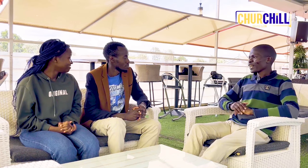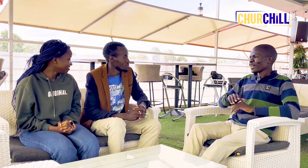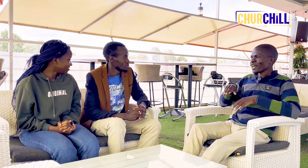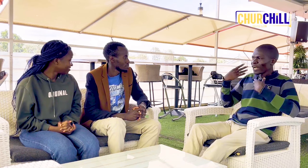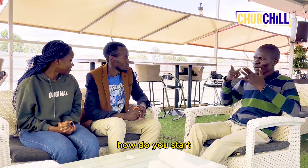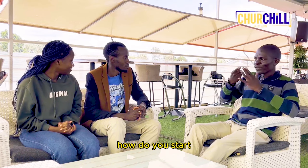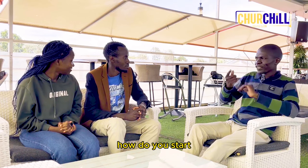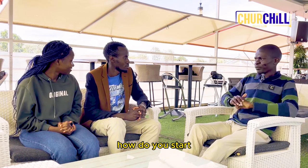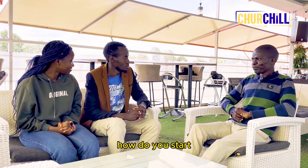How do you start?